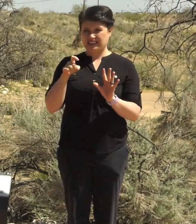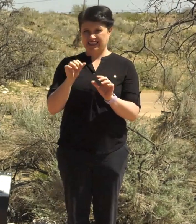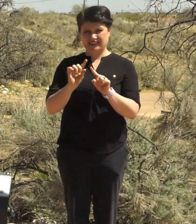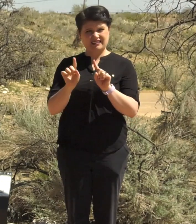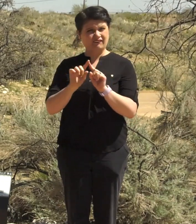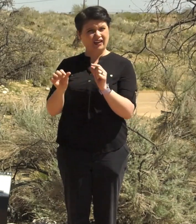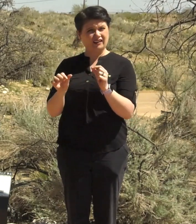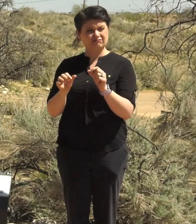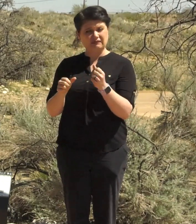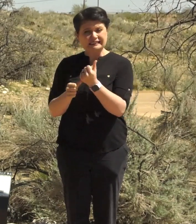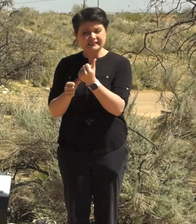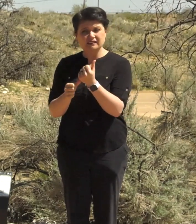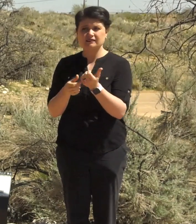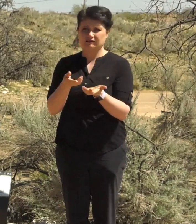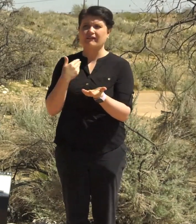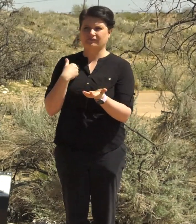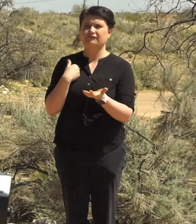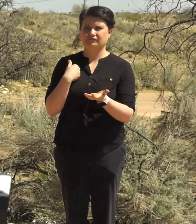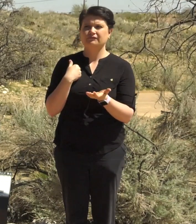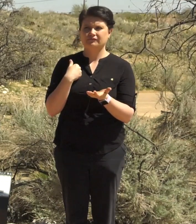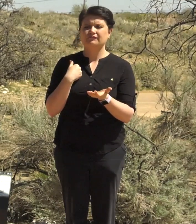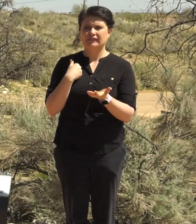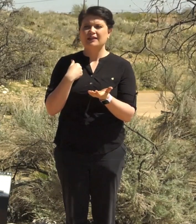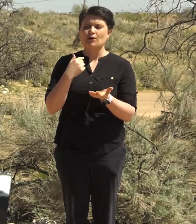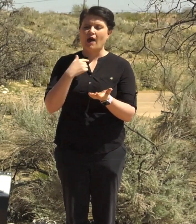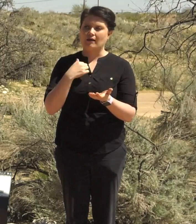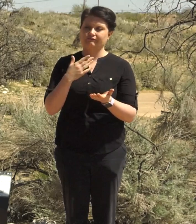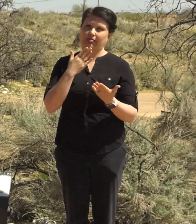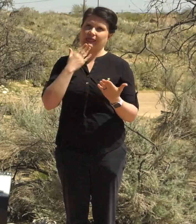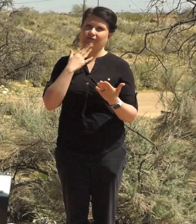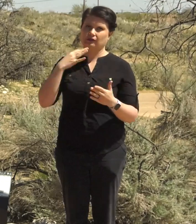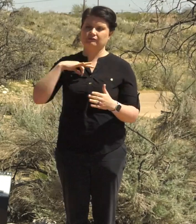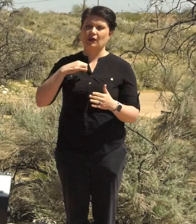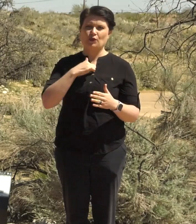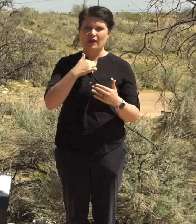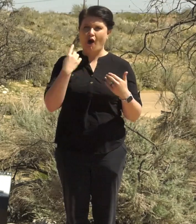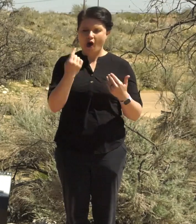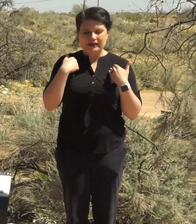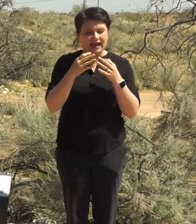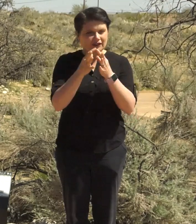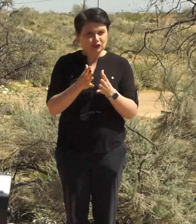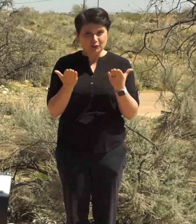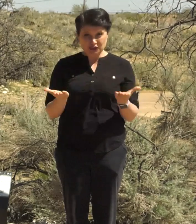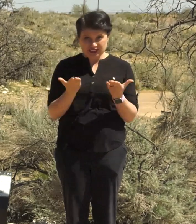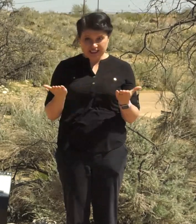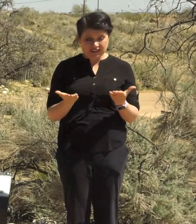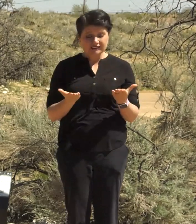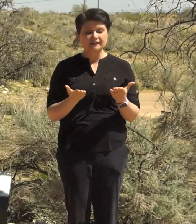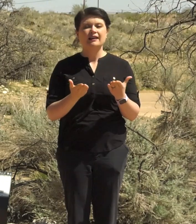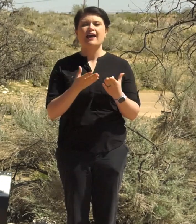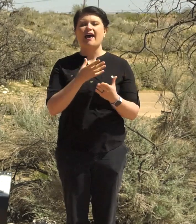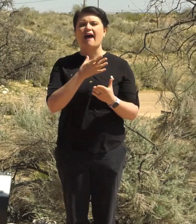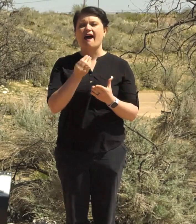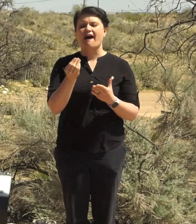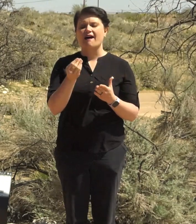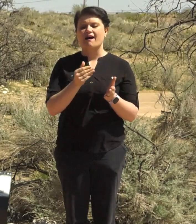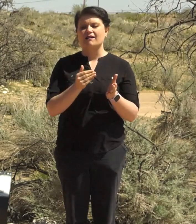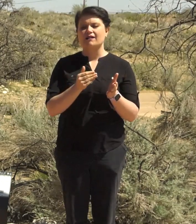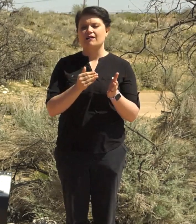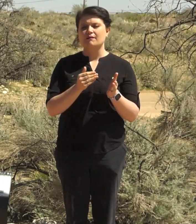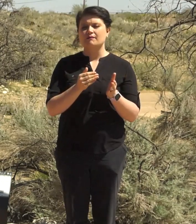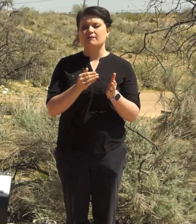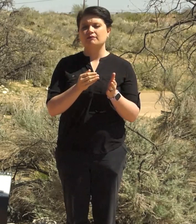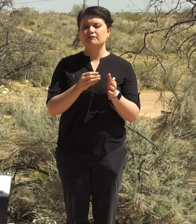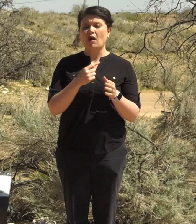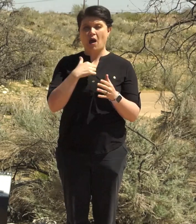assistance. And so I'm thankful that we always have the American Sign Language interpreters here, but also know that if you